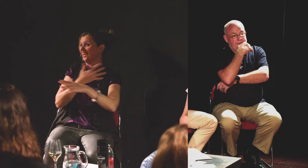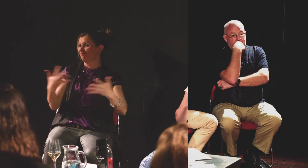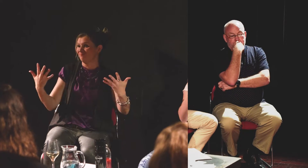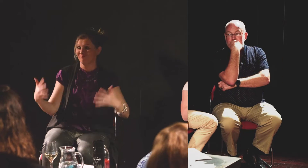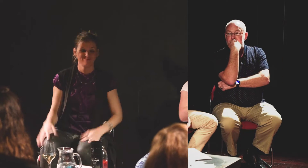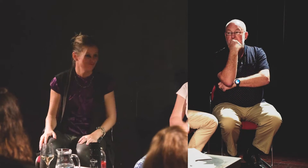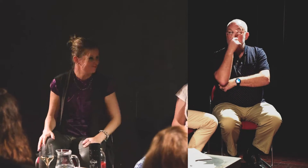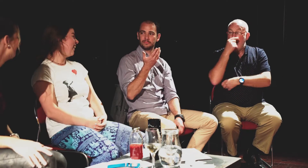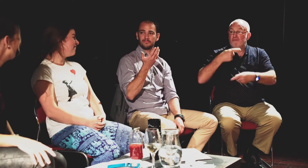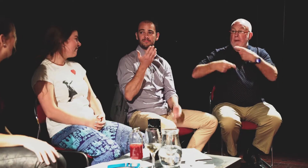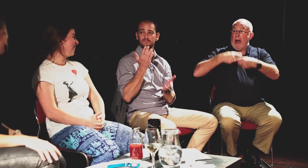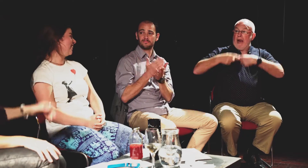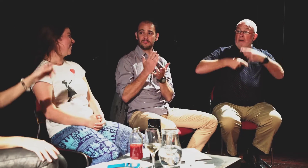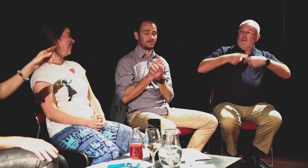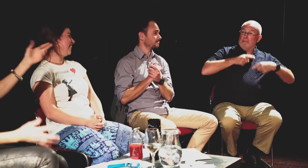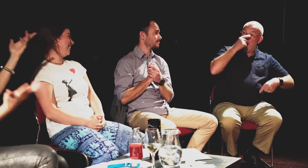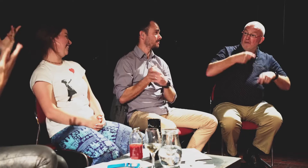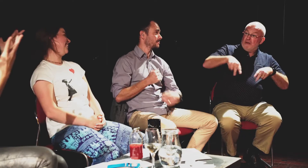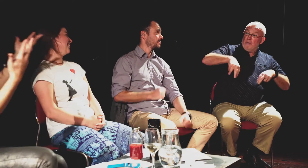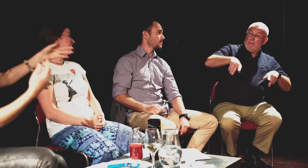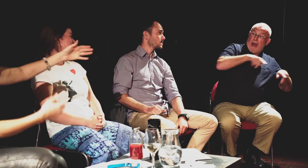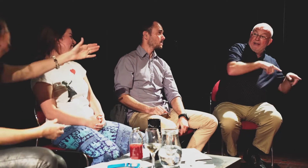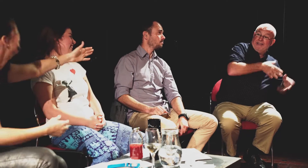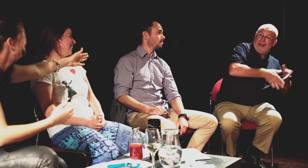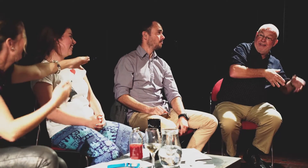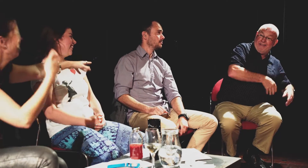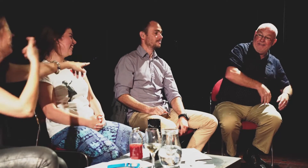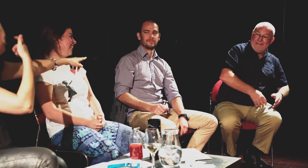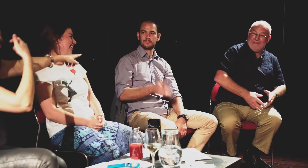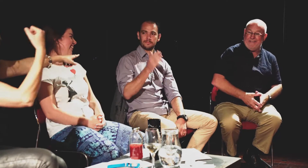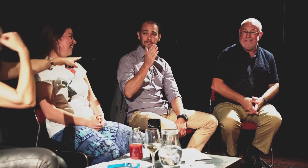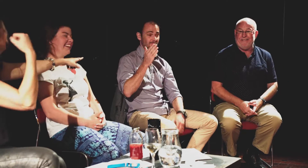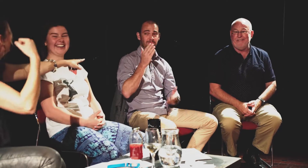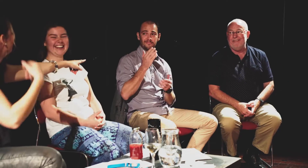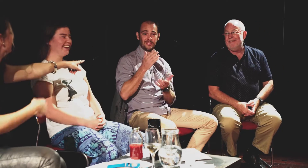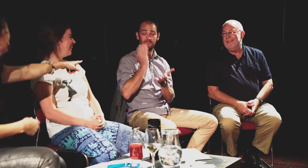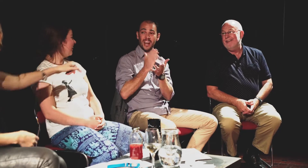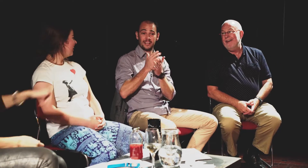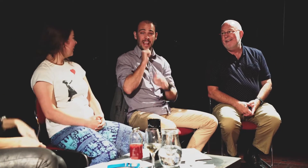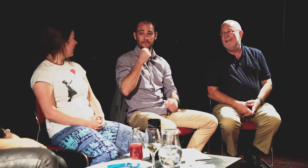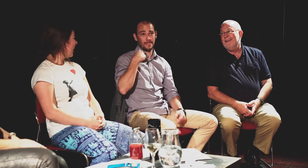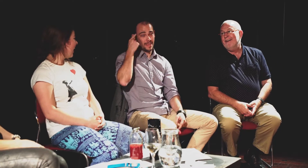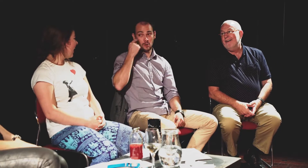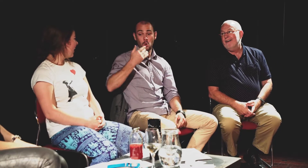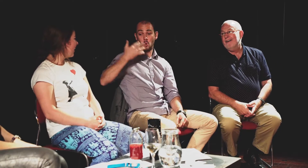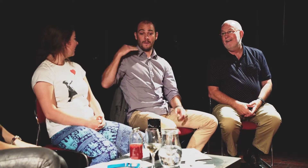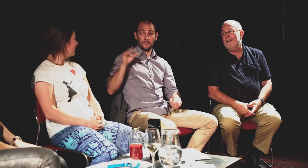It's very sad to have been born that time. Do you think I could rewind, go back in time, start David, again? how about you? Really, if we